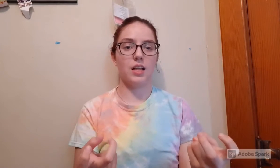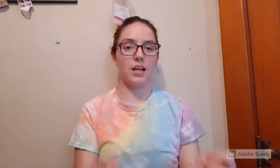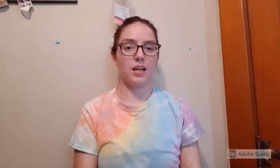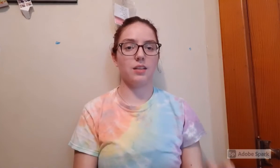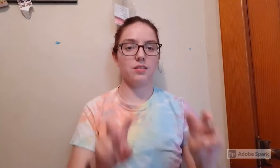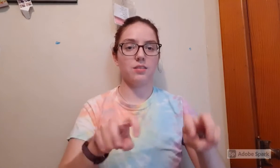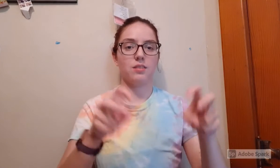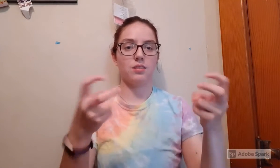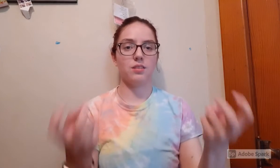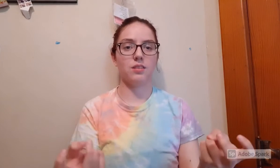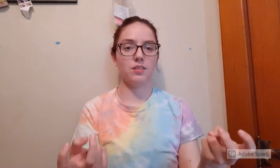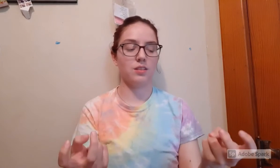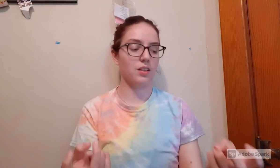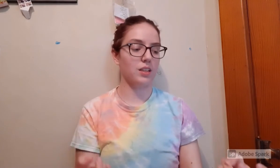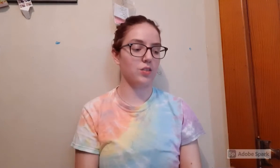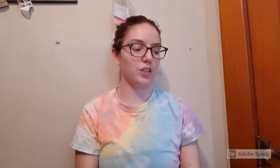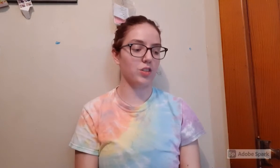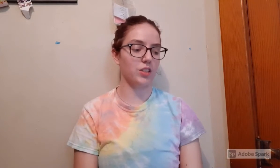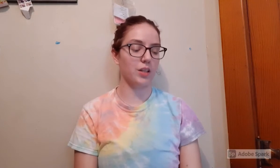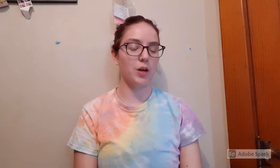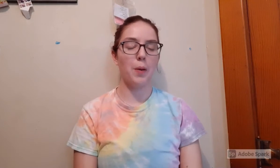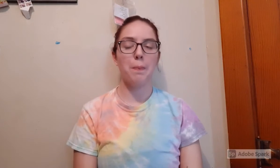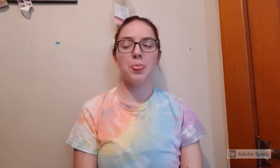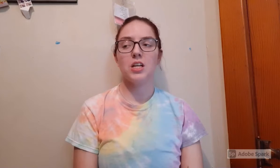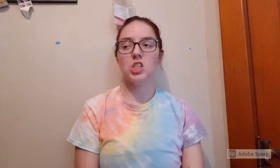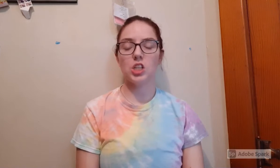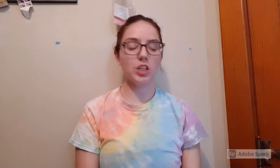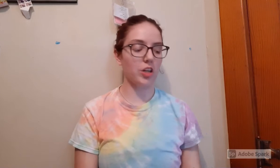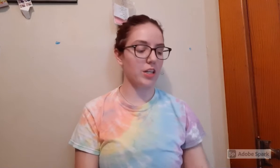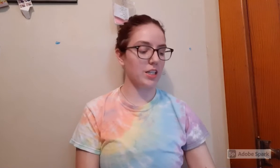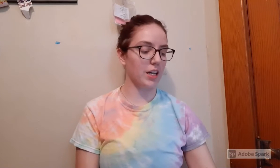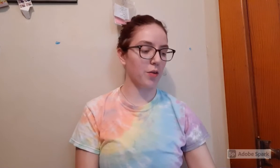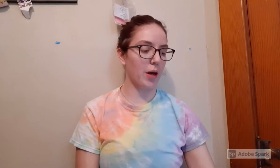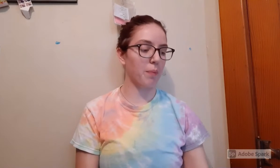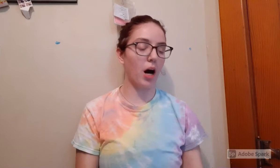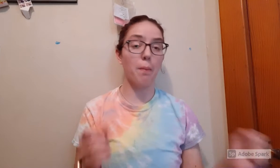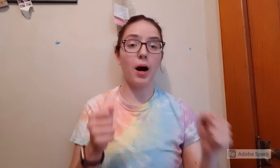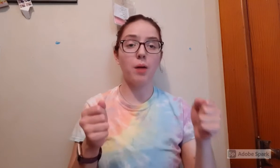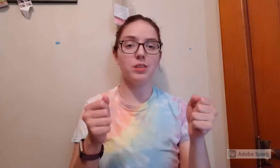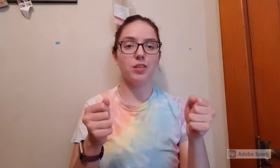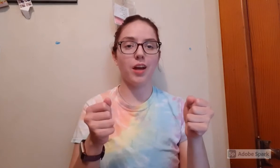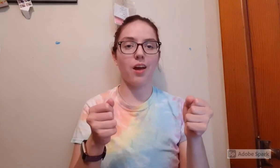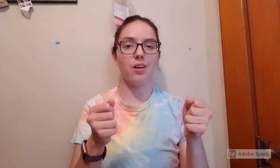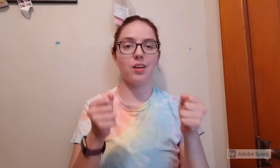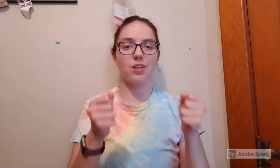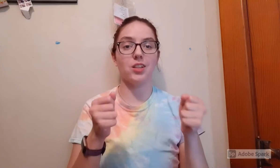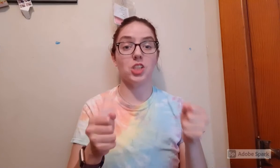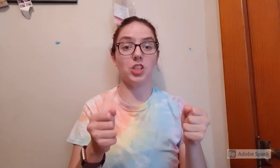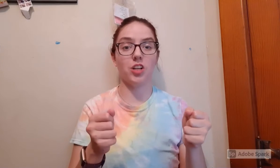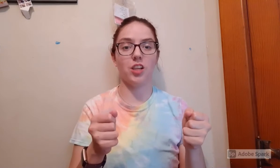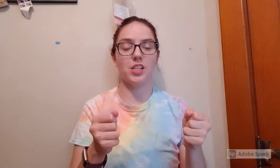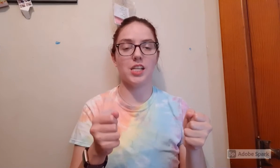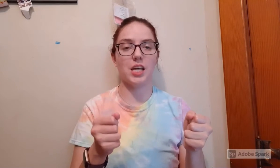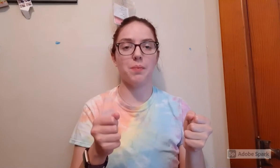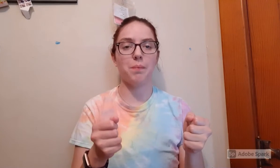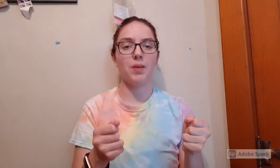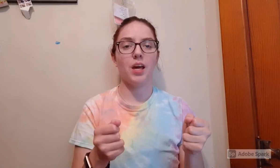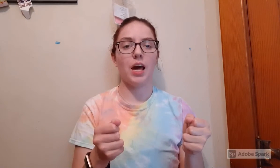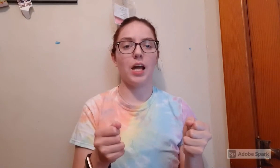Sledding. It's really interesting. Cheerleader is like if you had pom-poms in your hand and you're like cheering on the team, and you